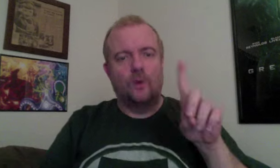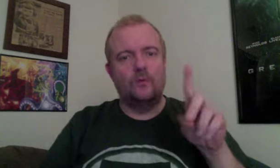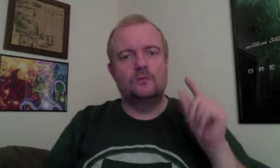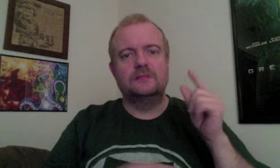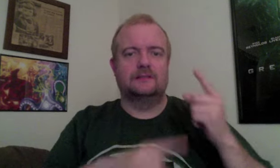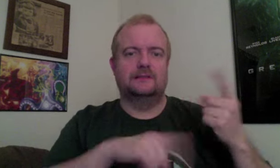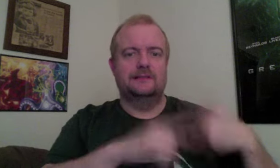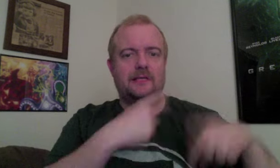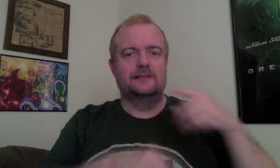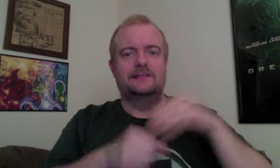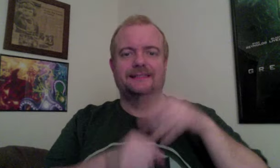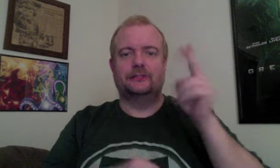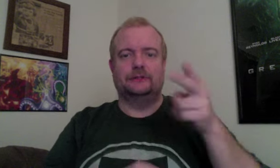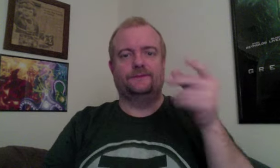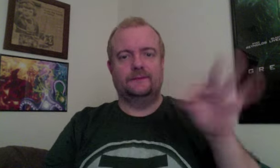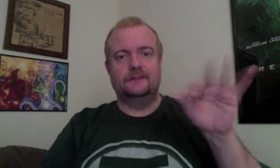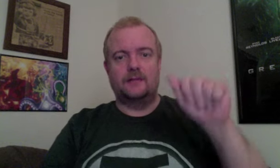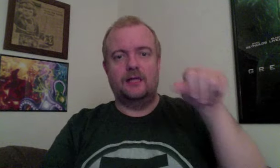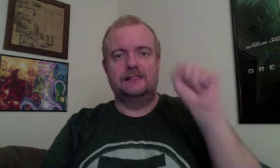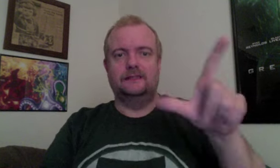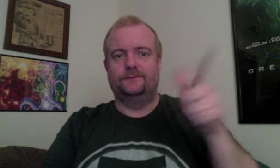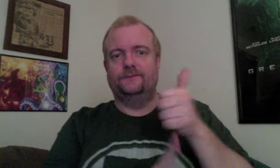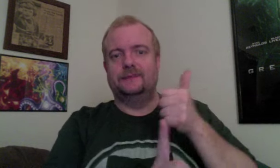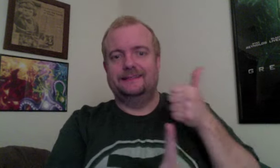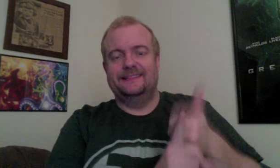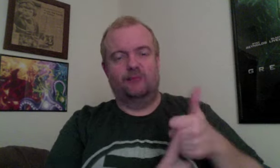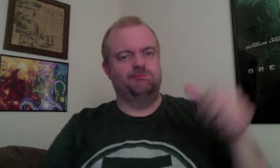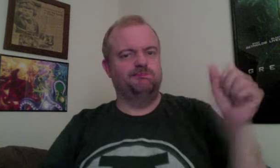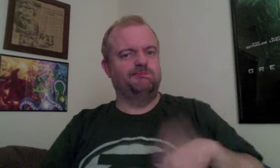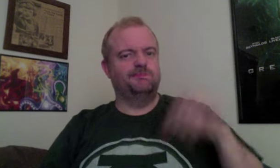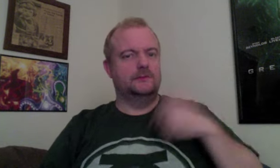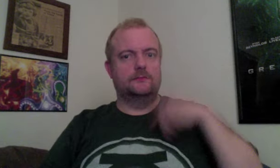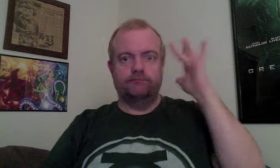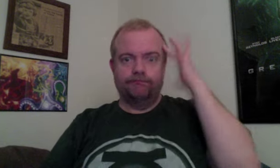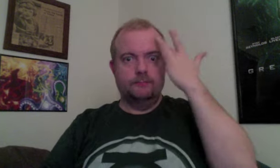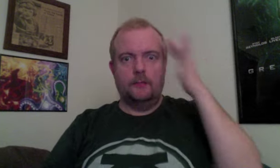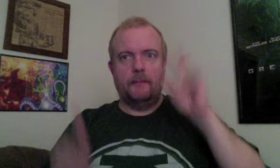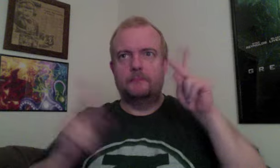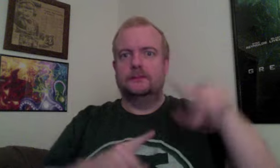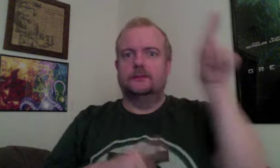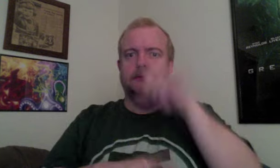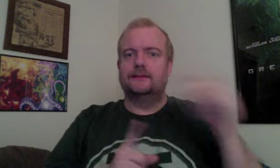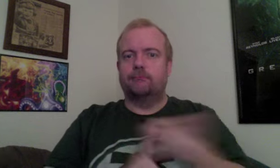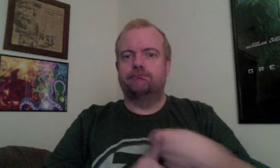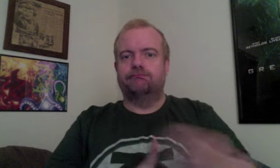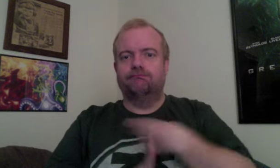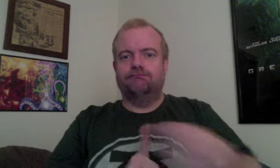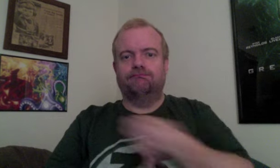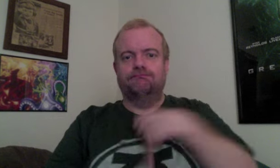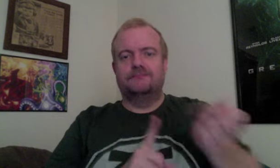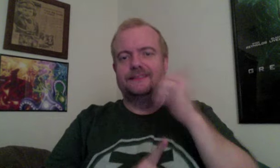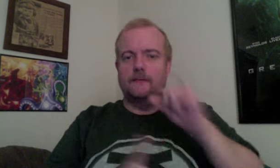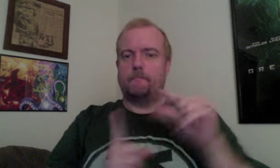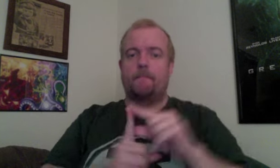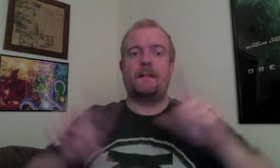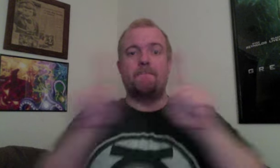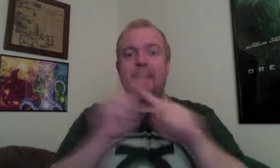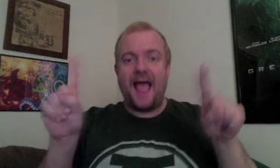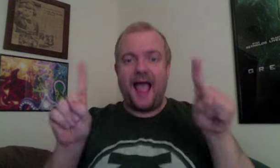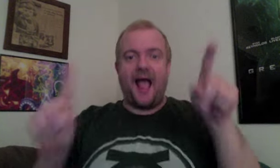or sink. Now get furniture fix for just $14.99. You get a second set as a bonus. Just pay separate processing and handling. You get four